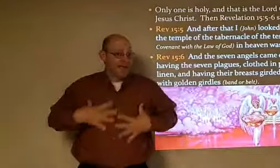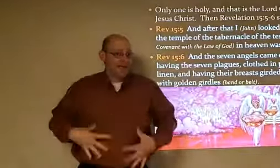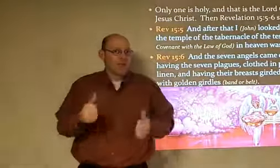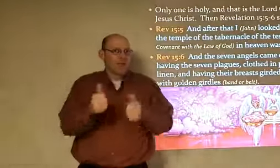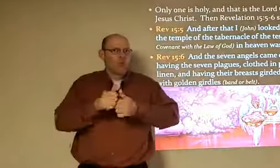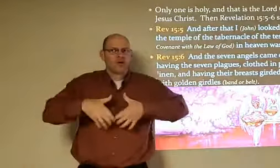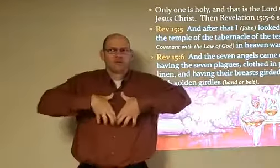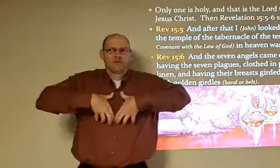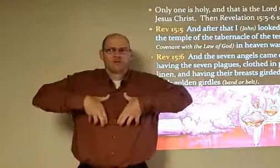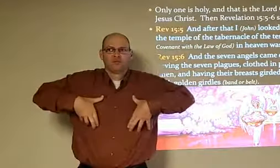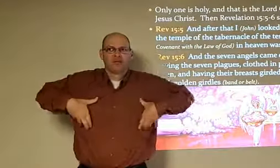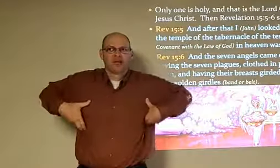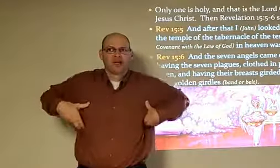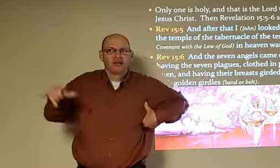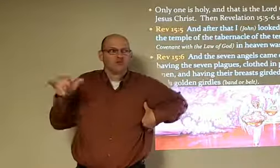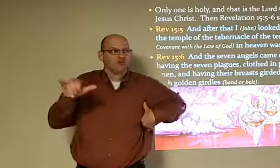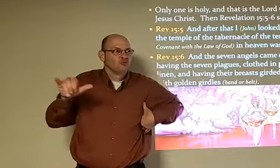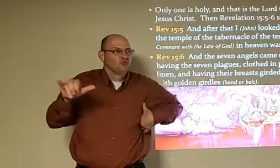when Jesus, he has,